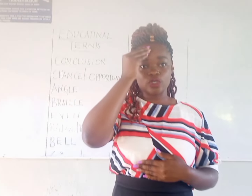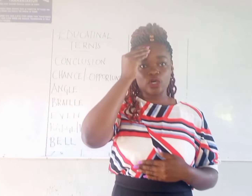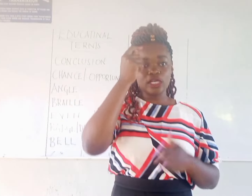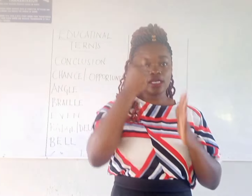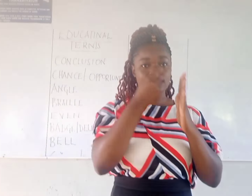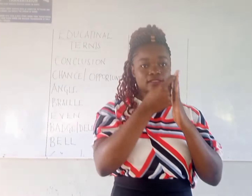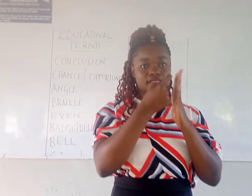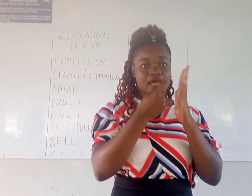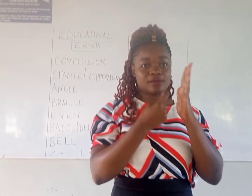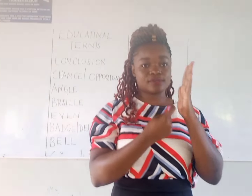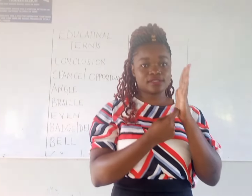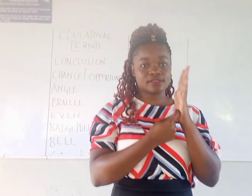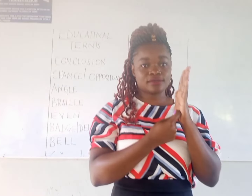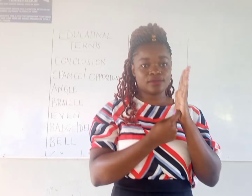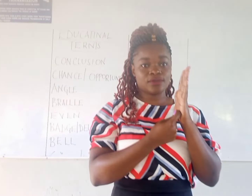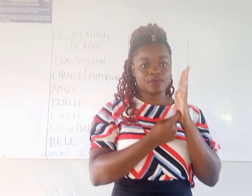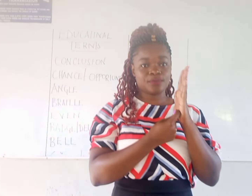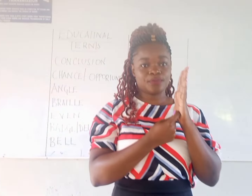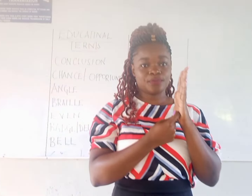Educational terms.